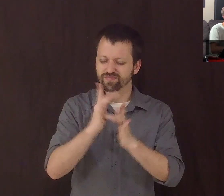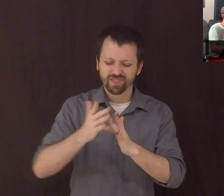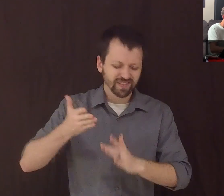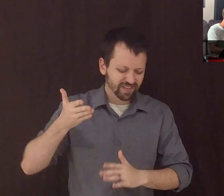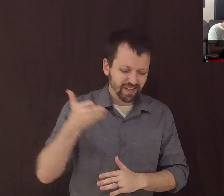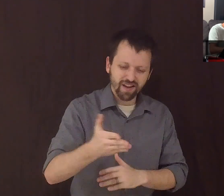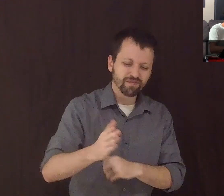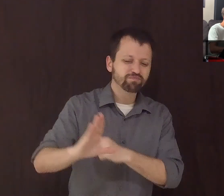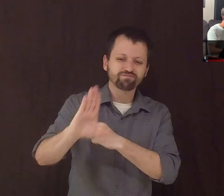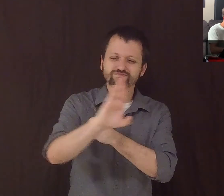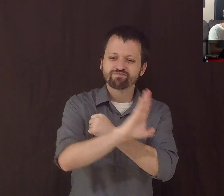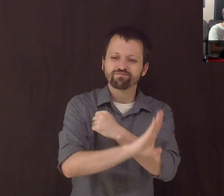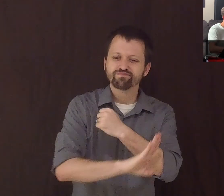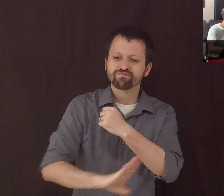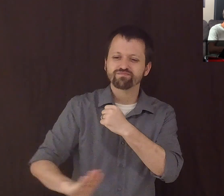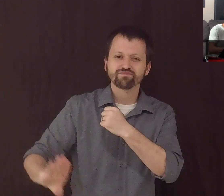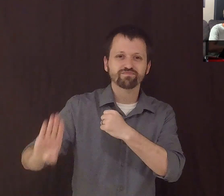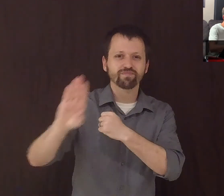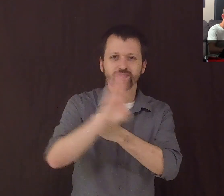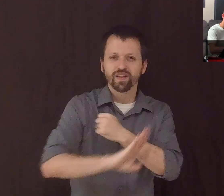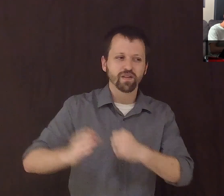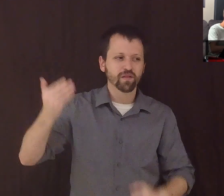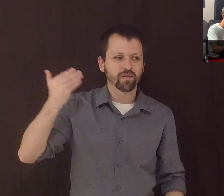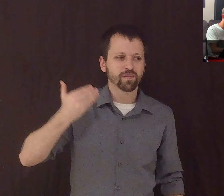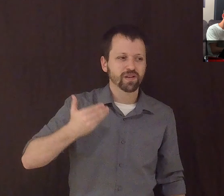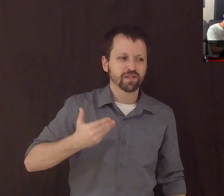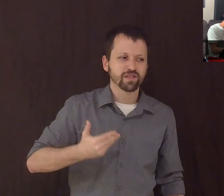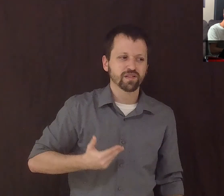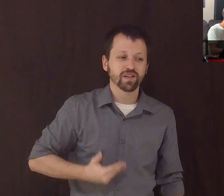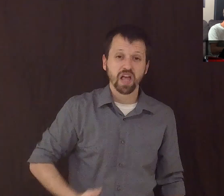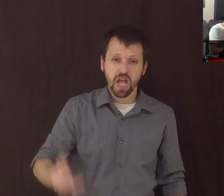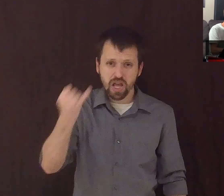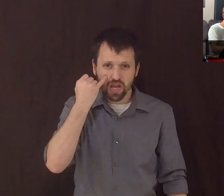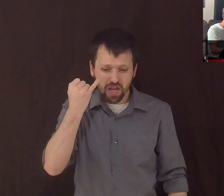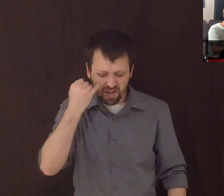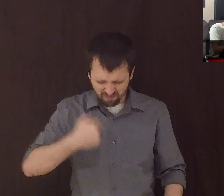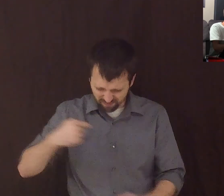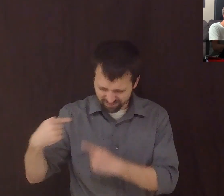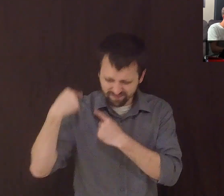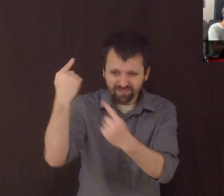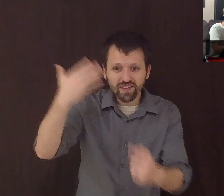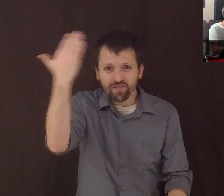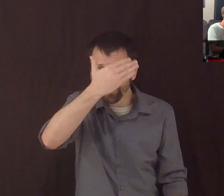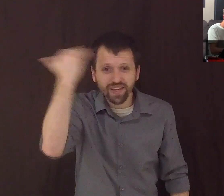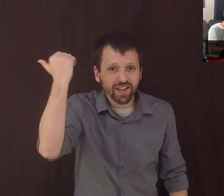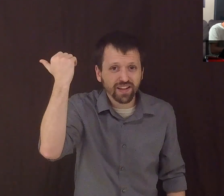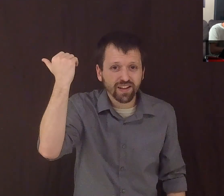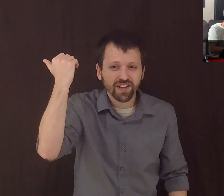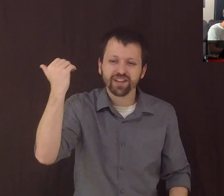another in the waters. Holding back the seas. Should I ever